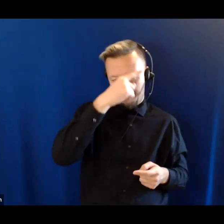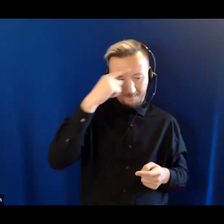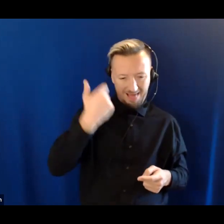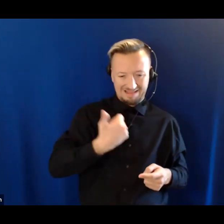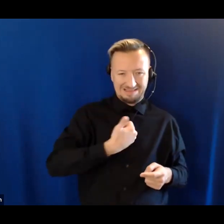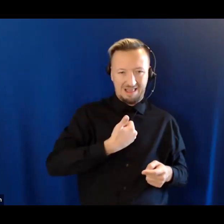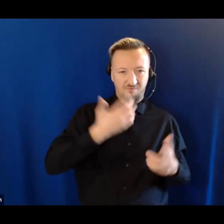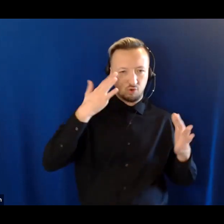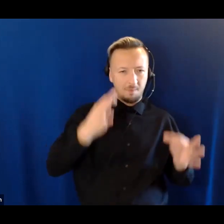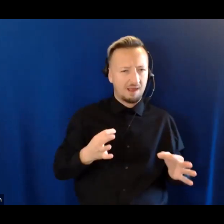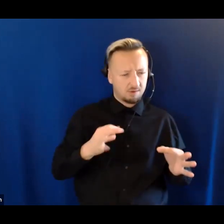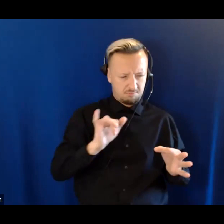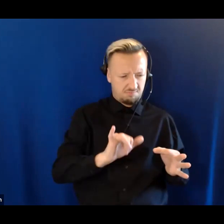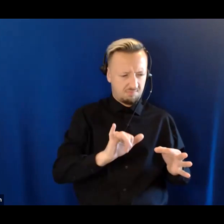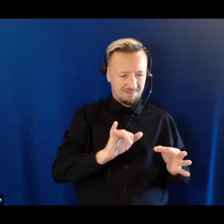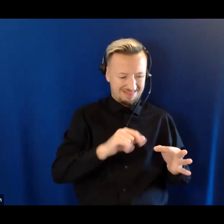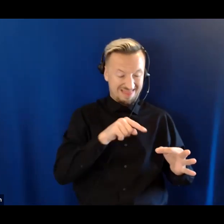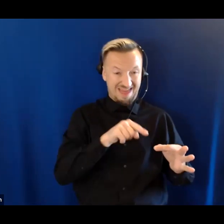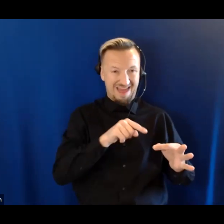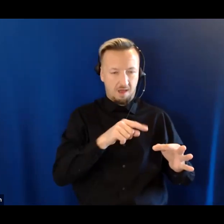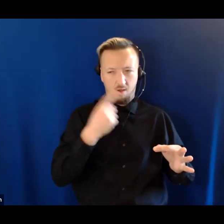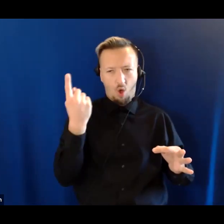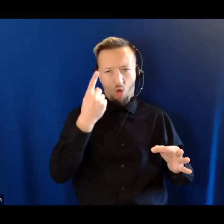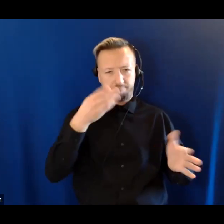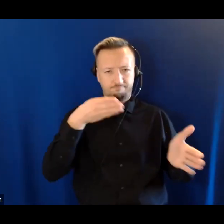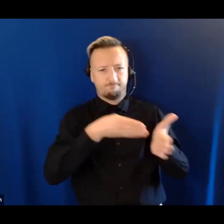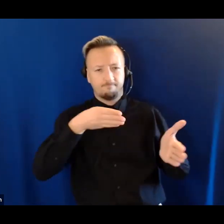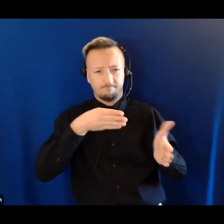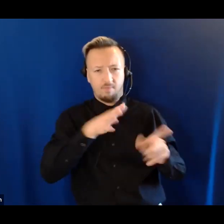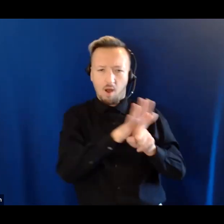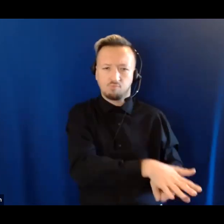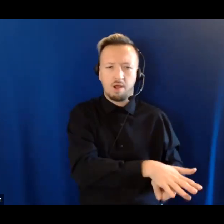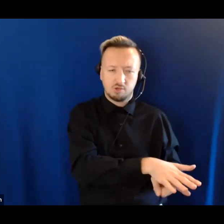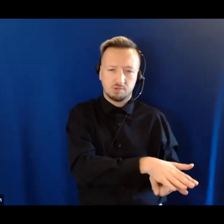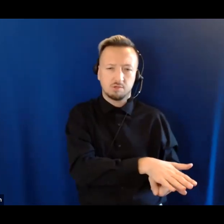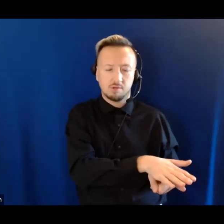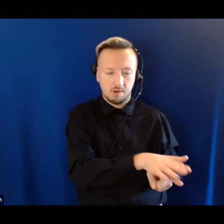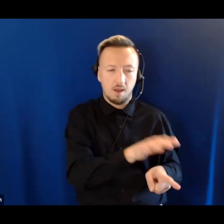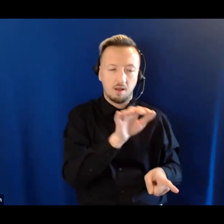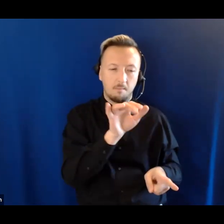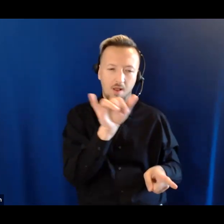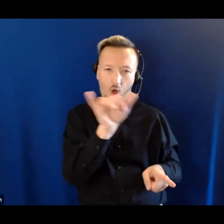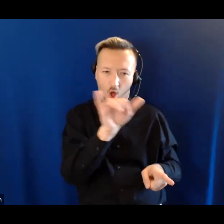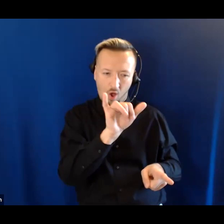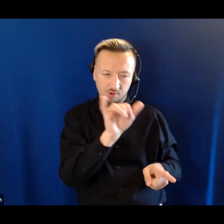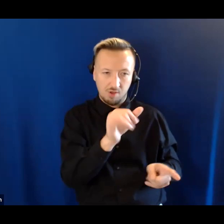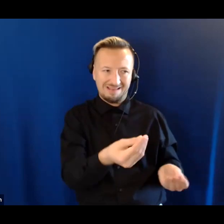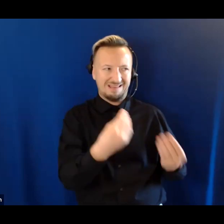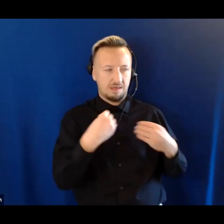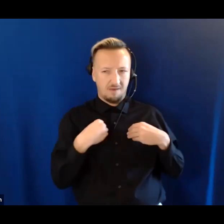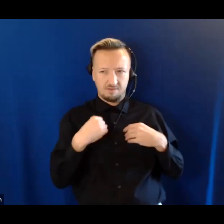has always been something that has been criminalized. It's something that has been marginalized, but it has also gave us a foundation to think about